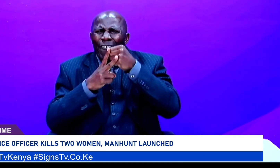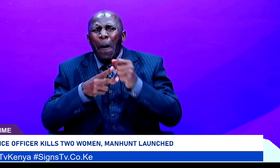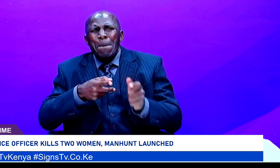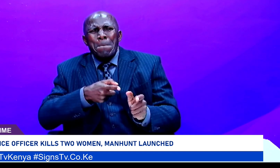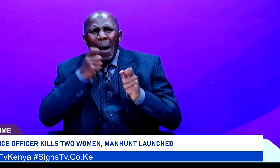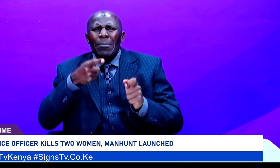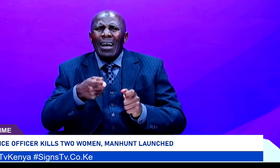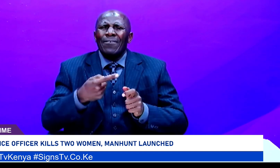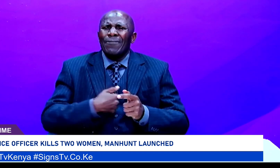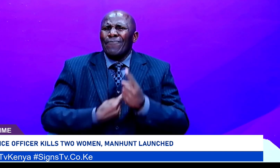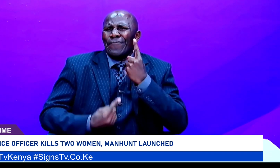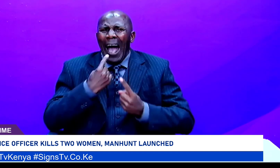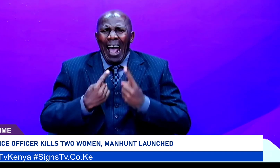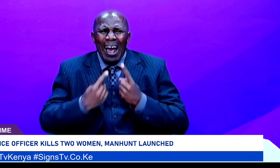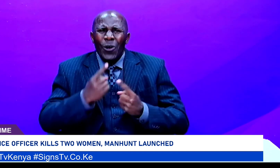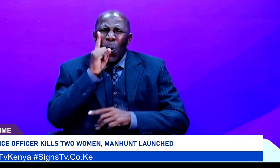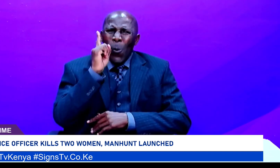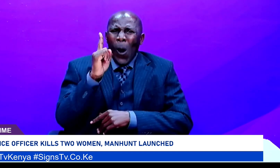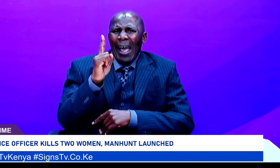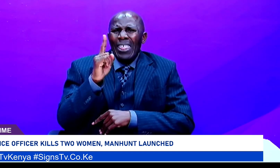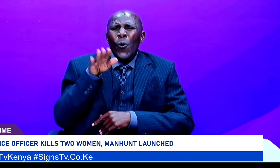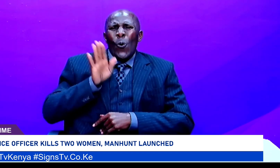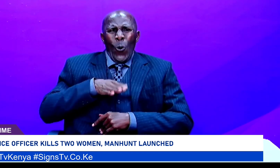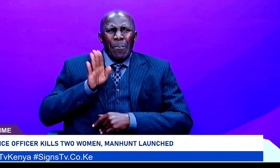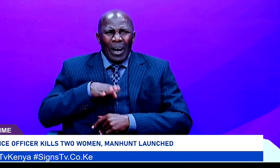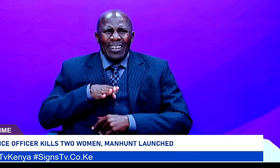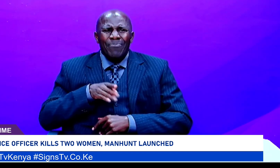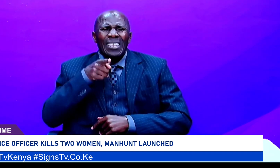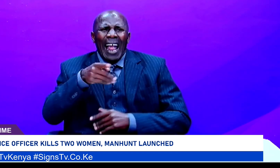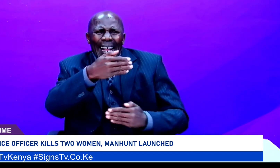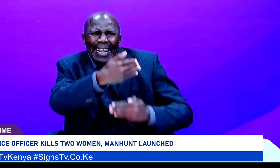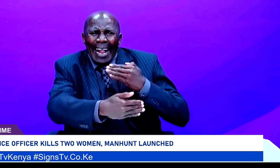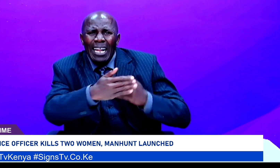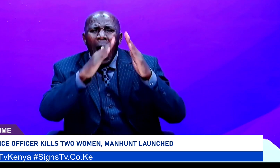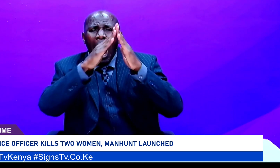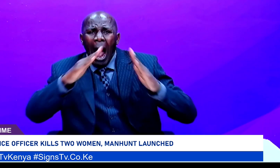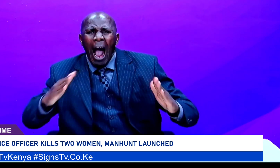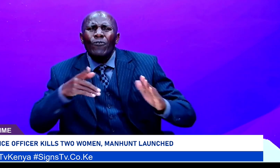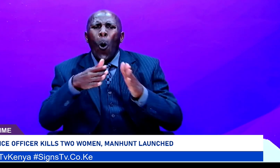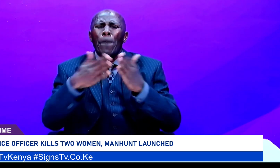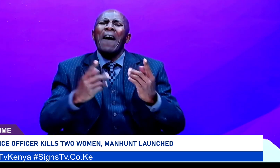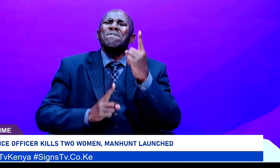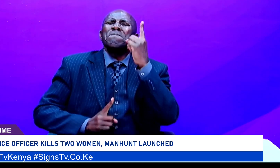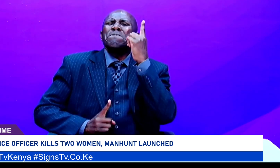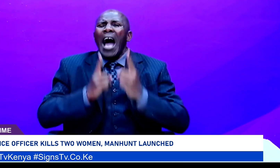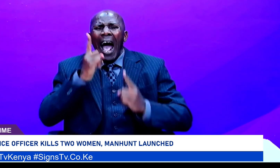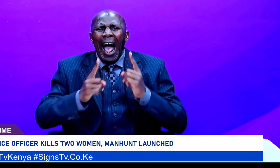followed one of the women into a nearby house and opened fire, killing both. The rifle was later